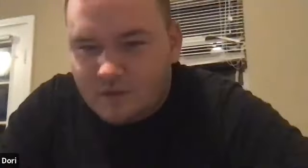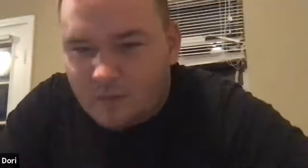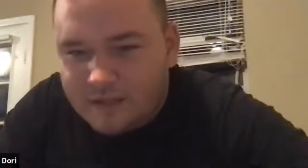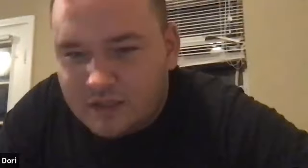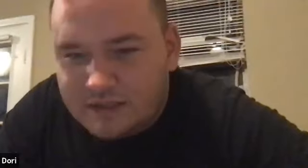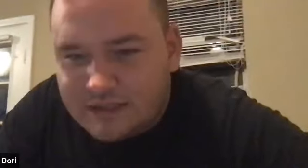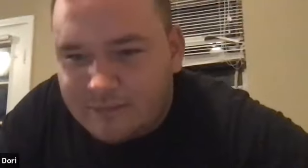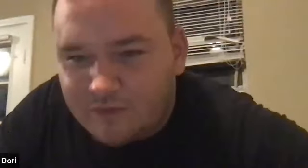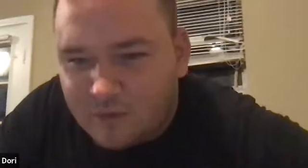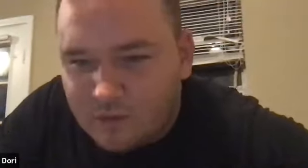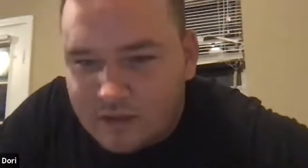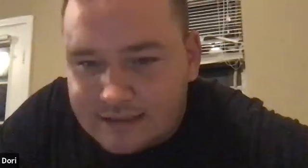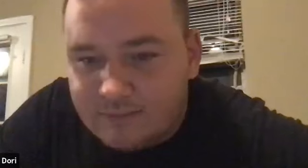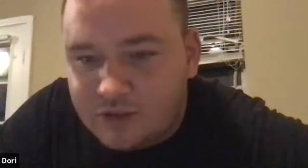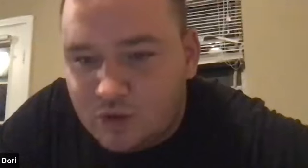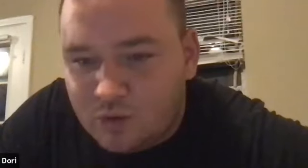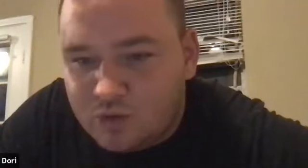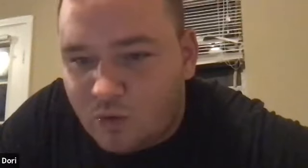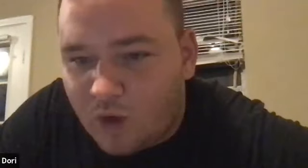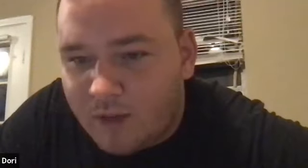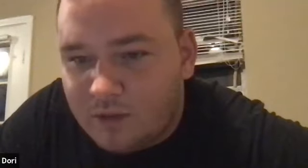Are we good to stop the recording? That's up to you. Squirrel mode.